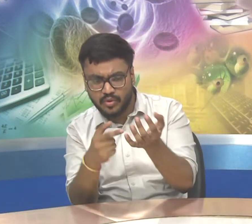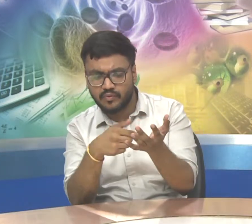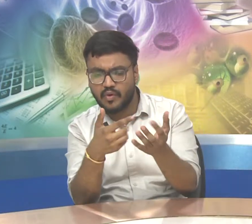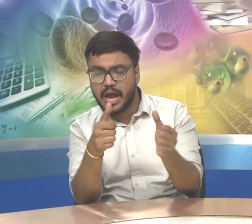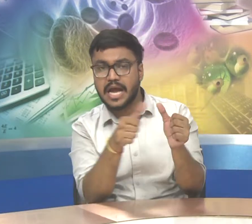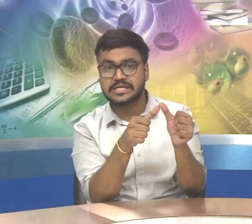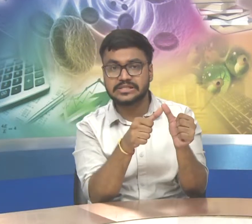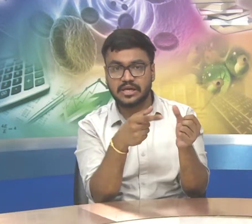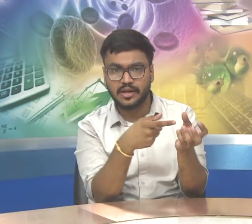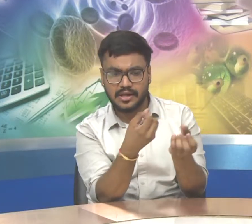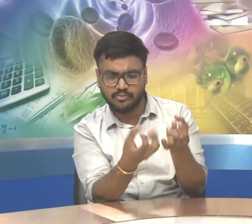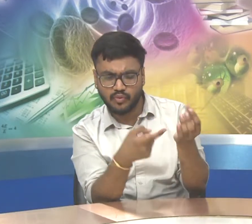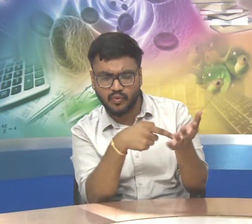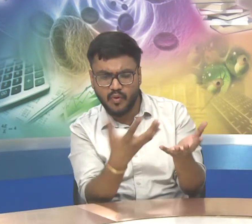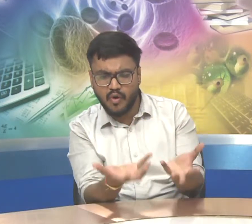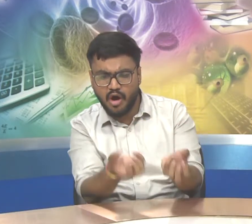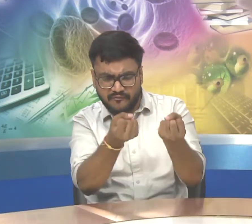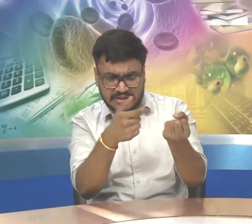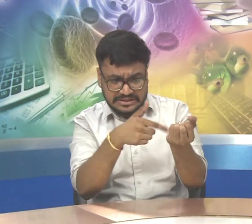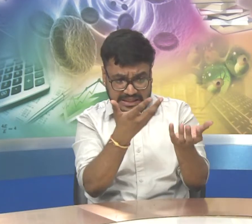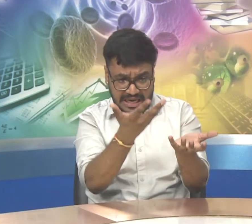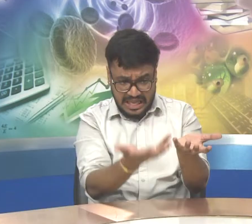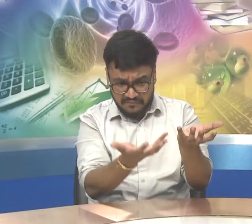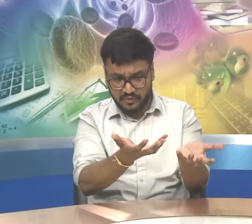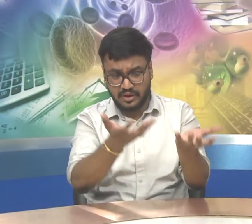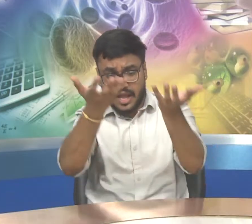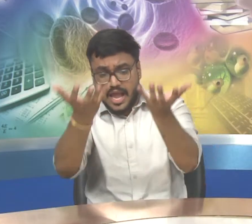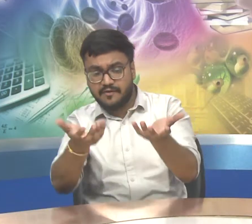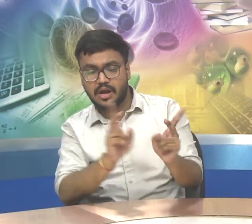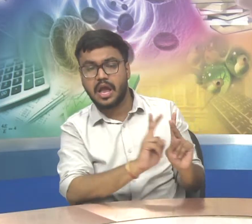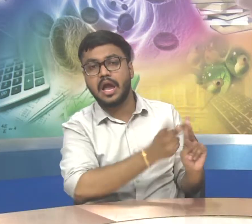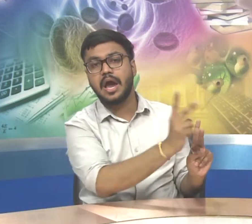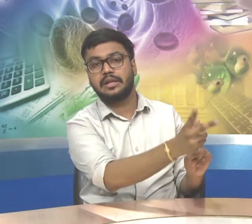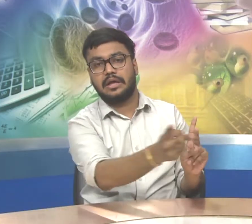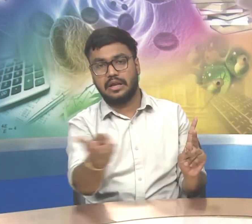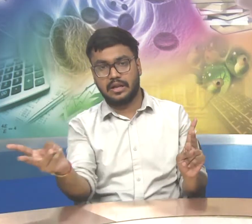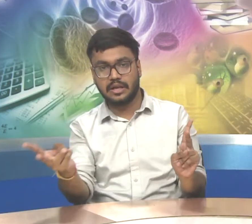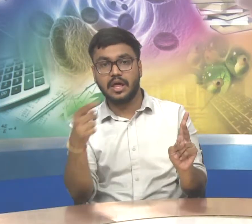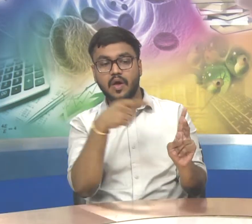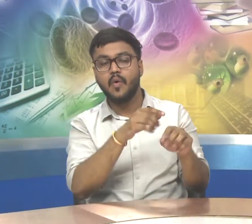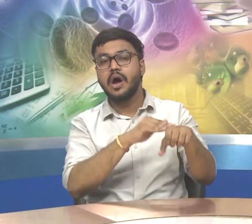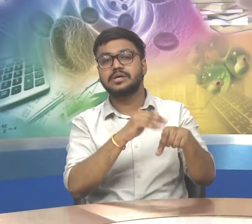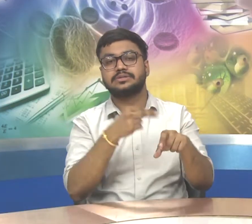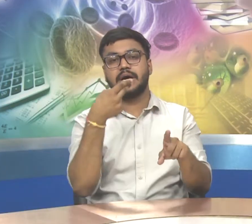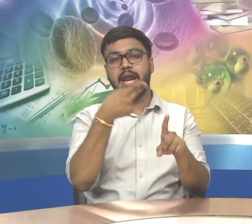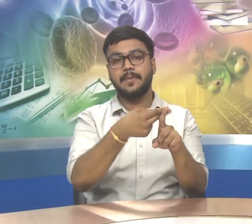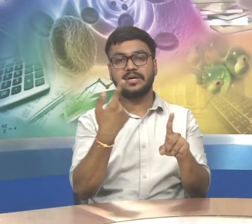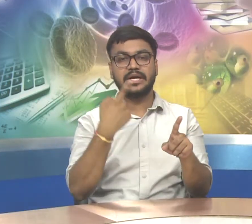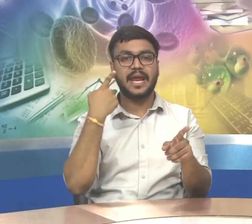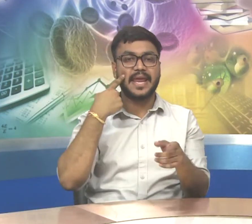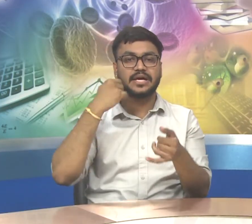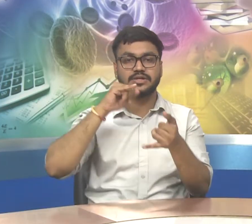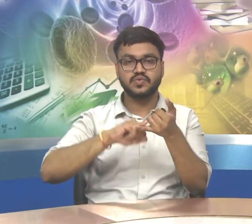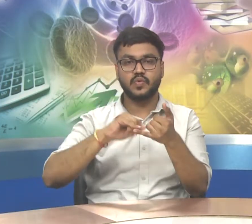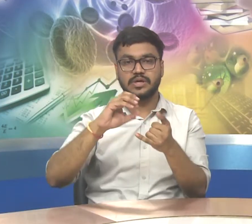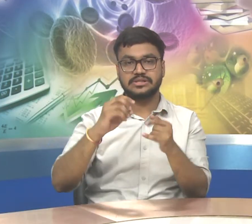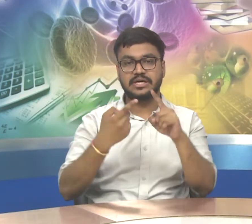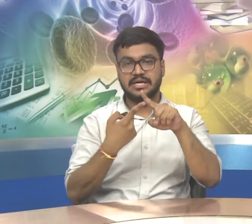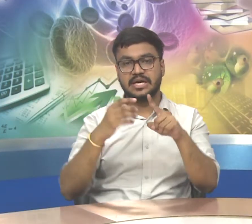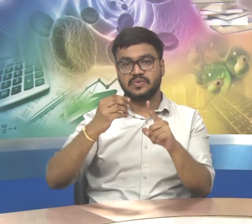but different mass number, which is A, are called isotopes. Because isotopes